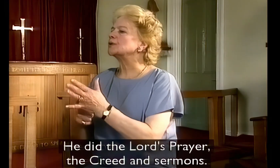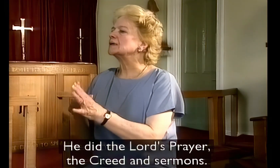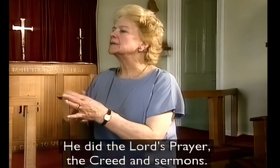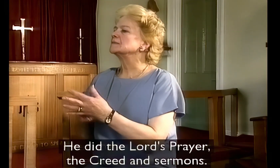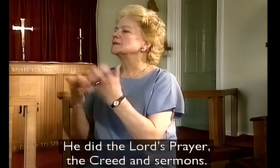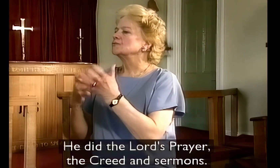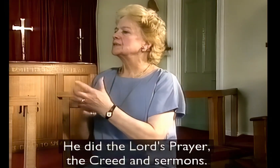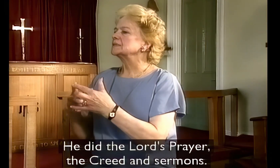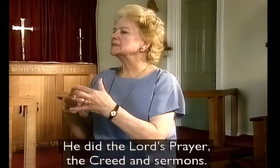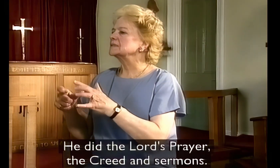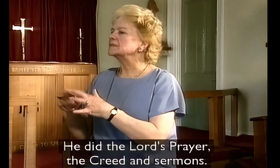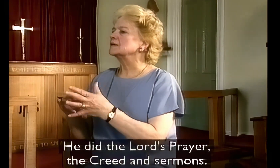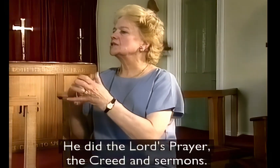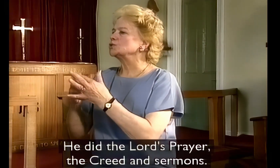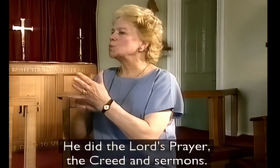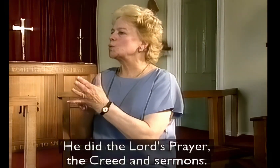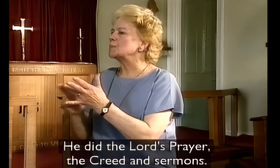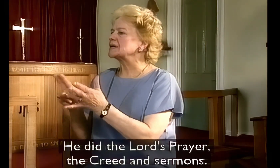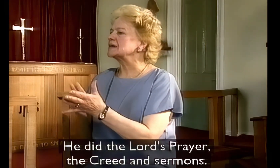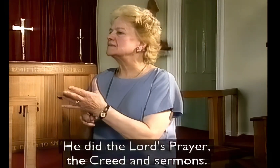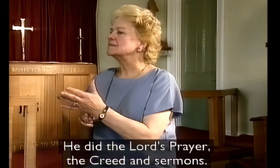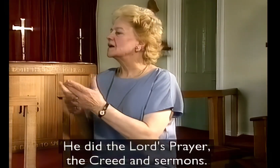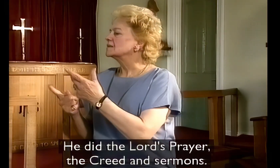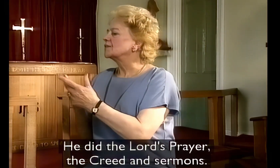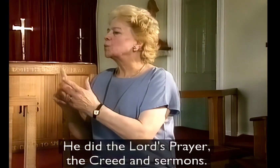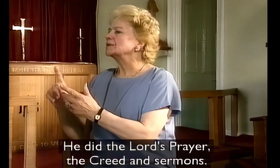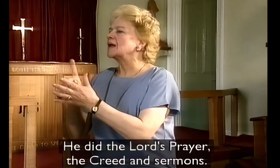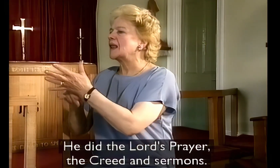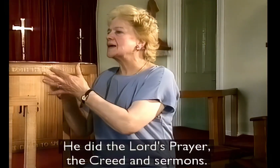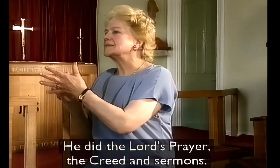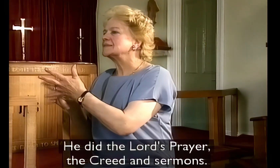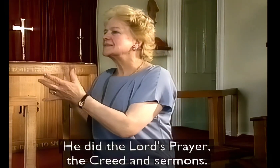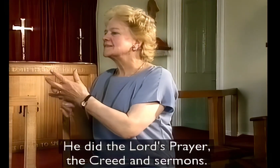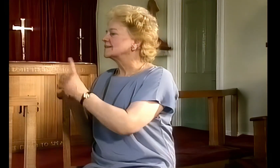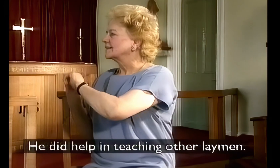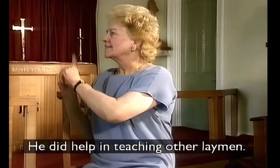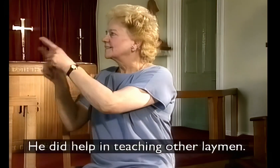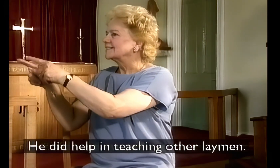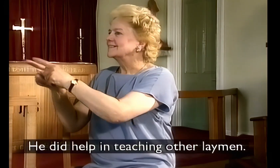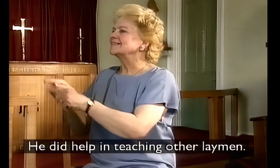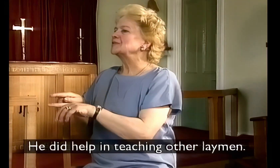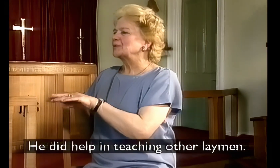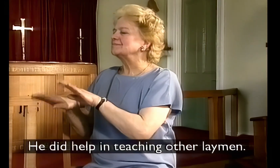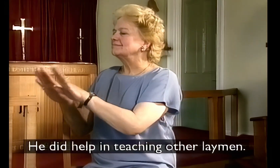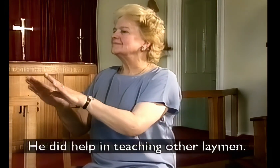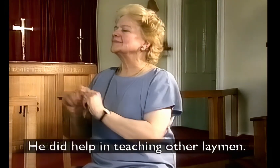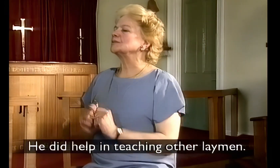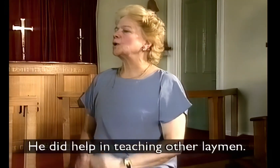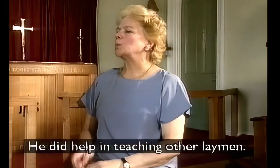He did the Lord's Prayer, the Creed, and sermons. He did help in teaching other laymen.